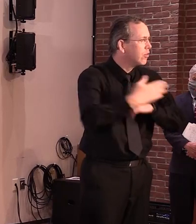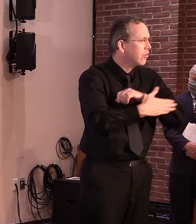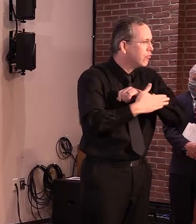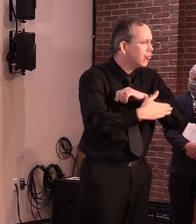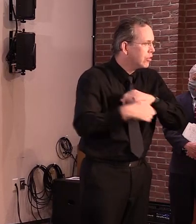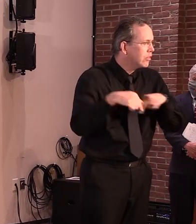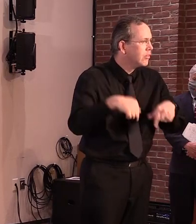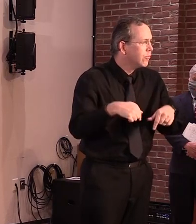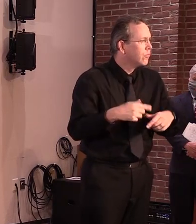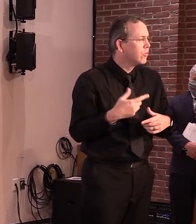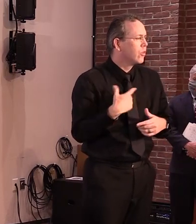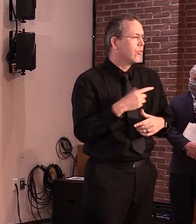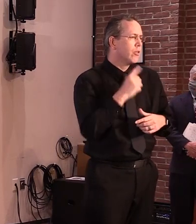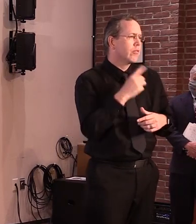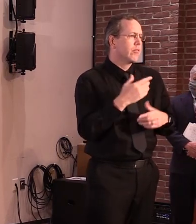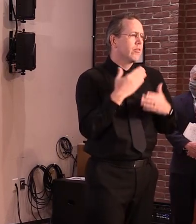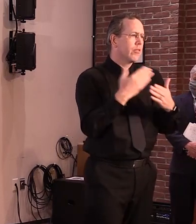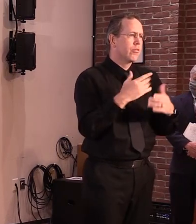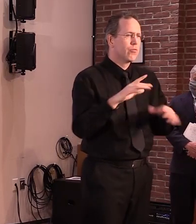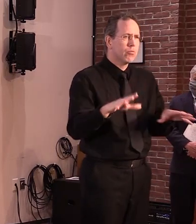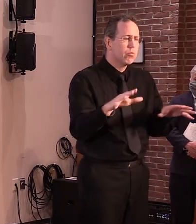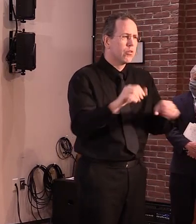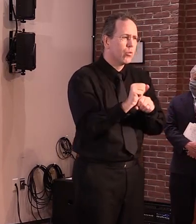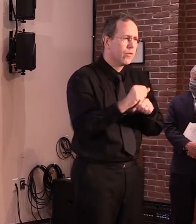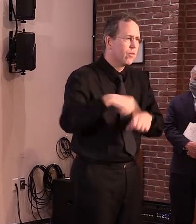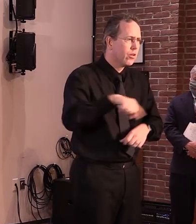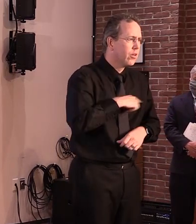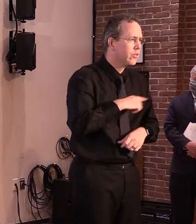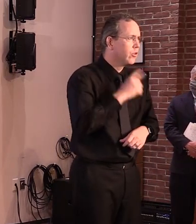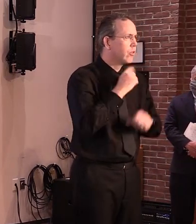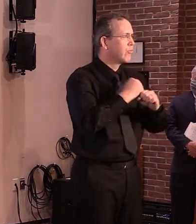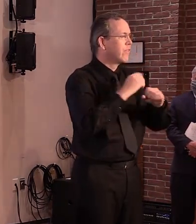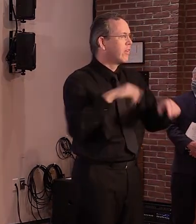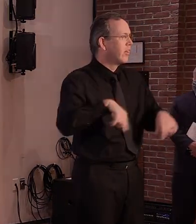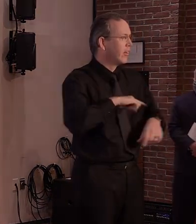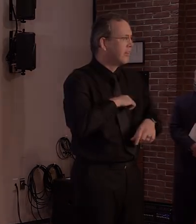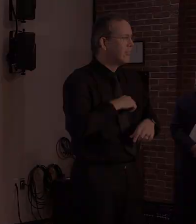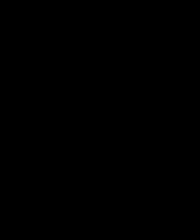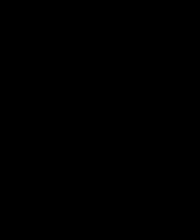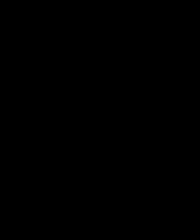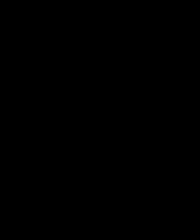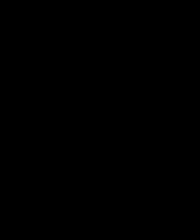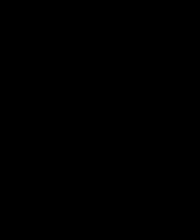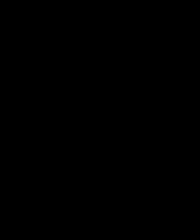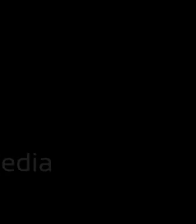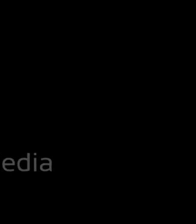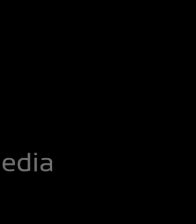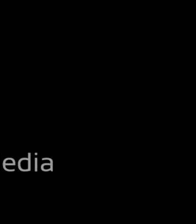who put themselves in danger to protect us. So thank you very much for listening in.